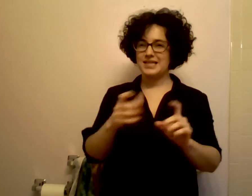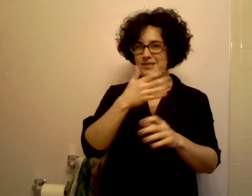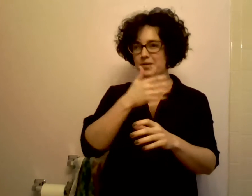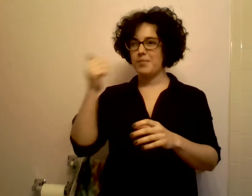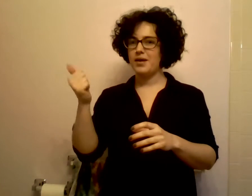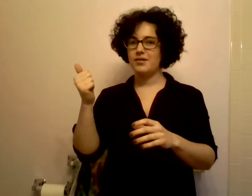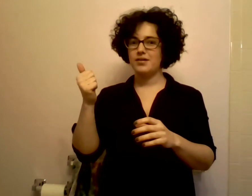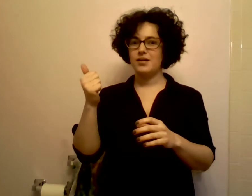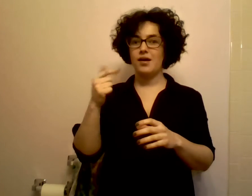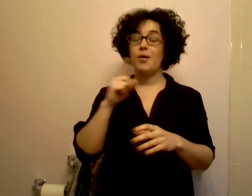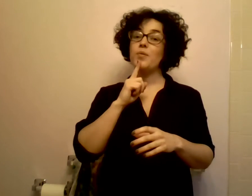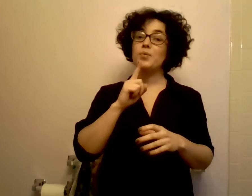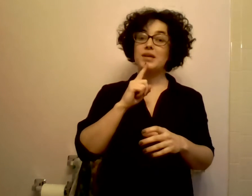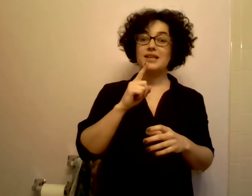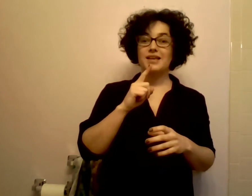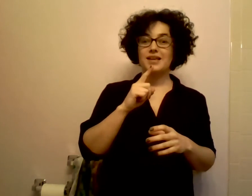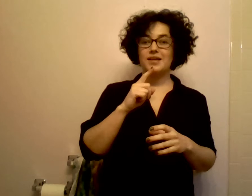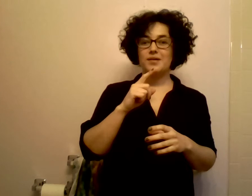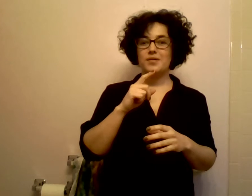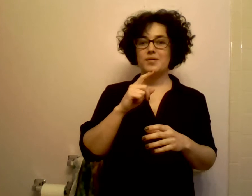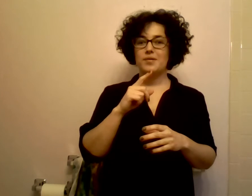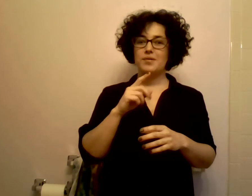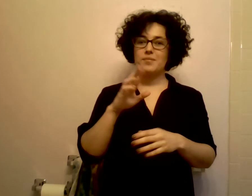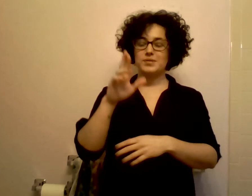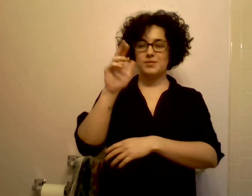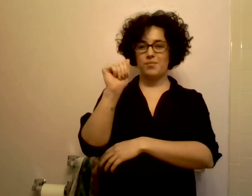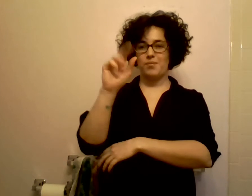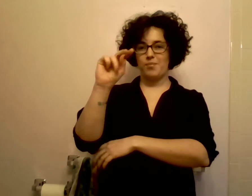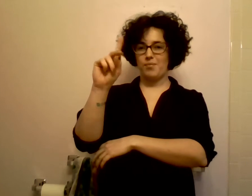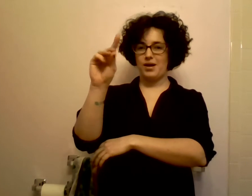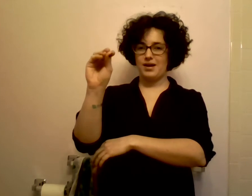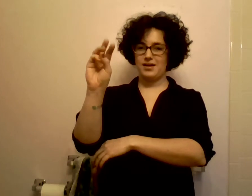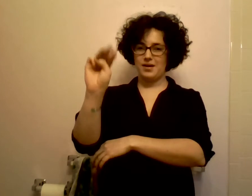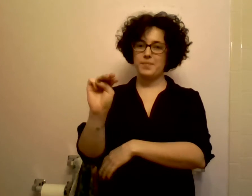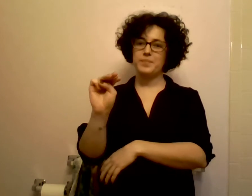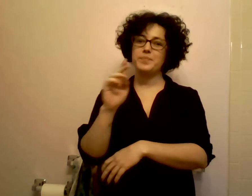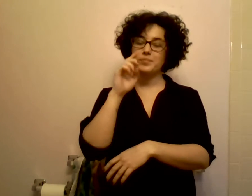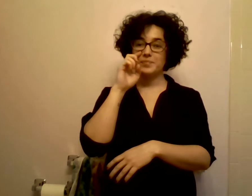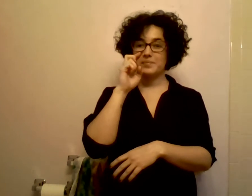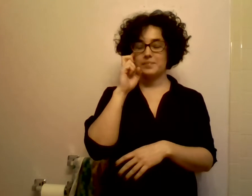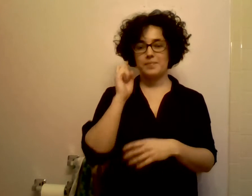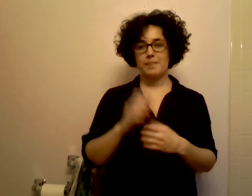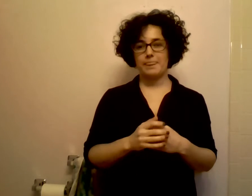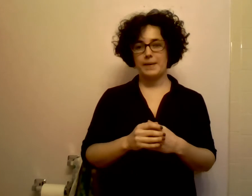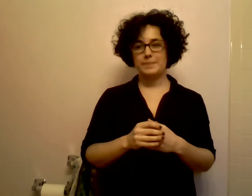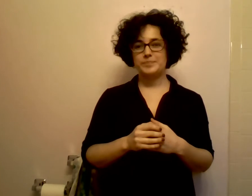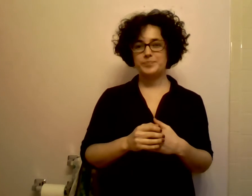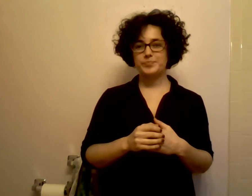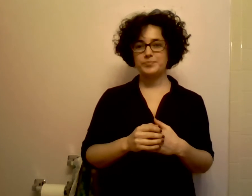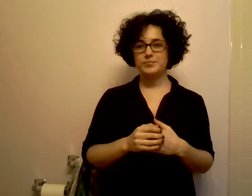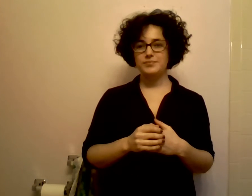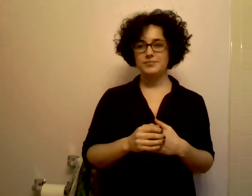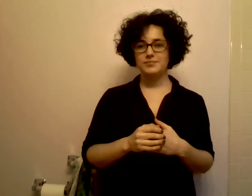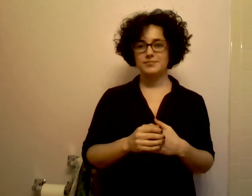pulled. This was a double-blind study, with the only factor not being controlled for being